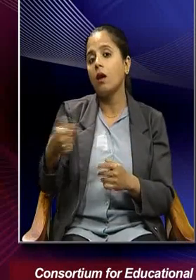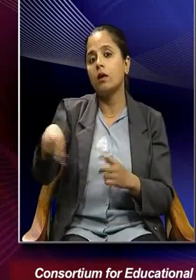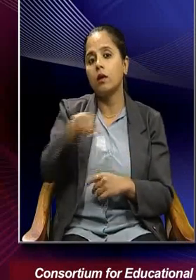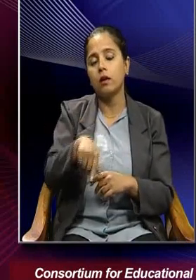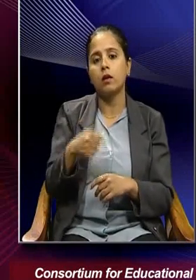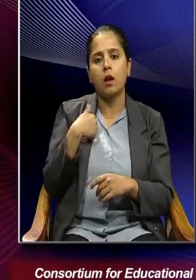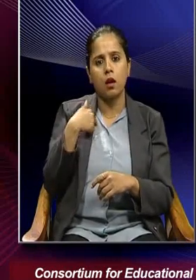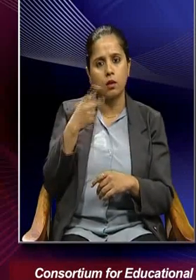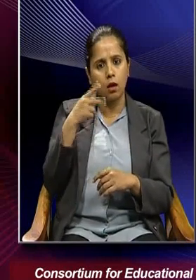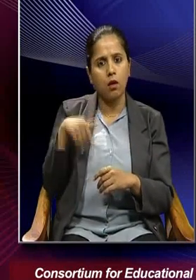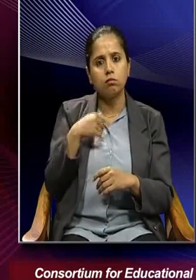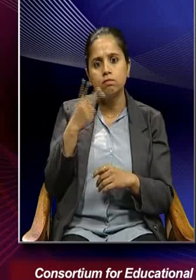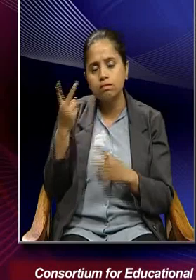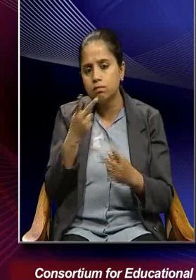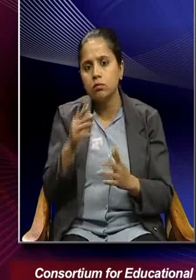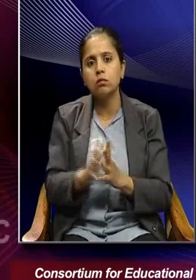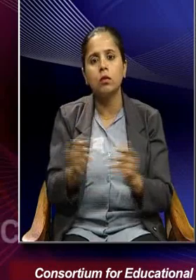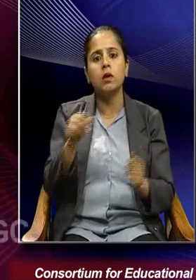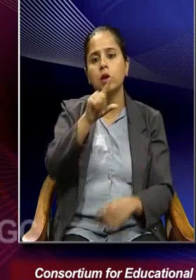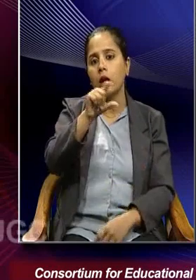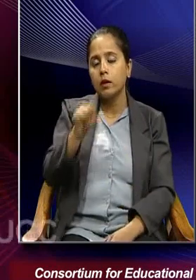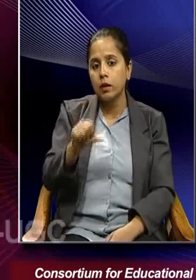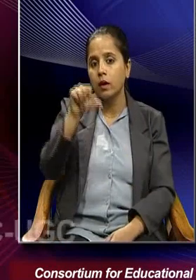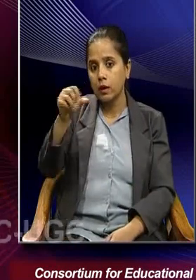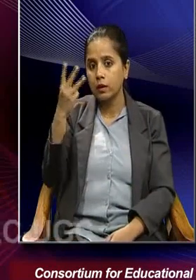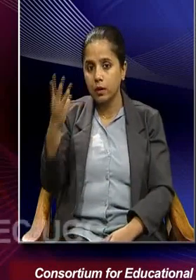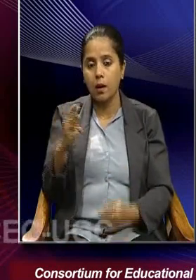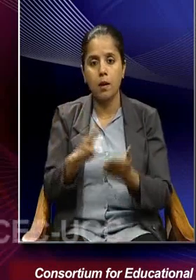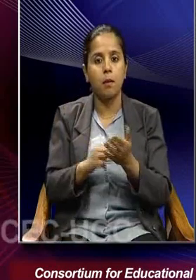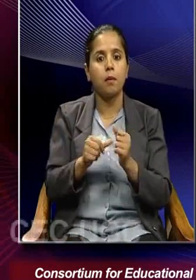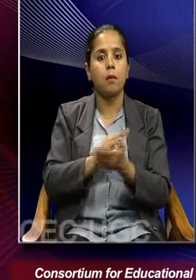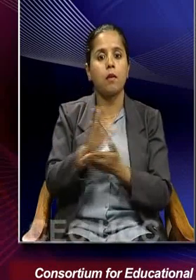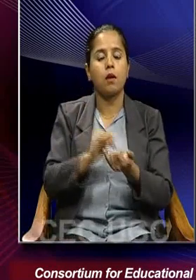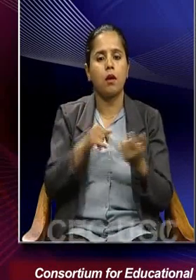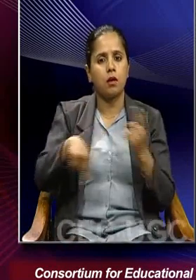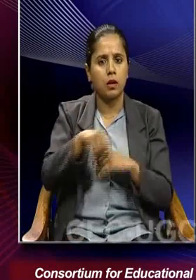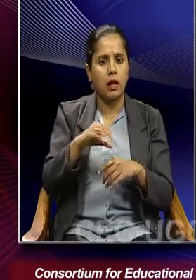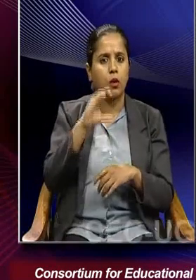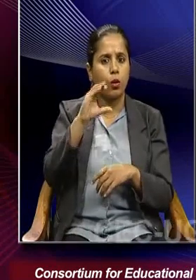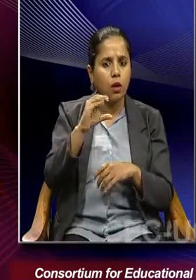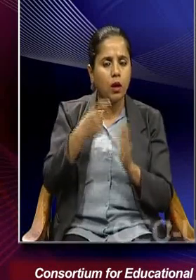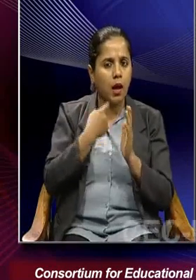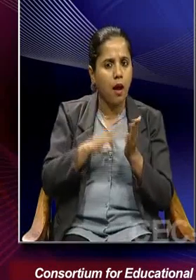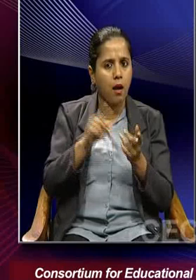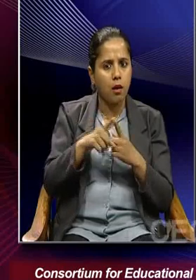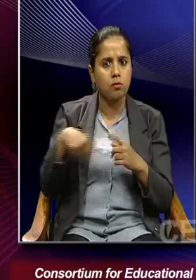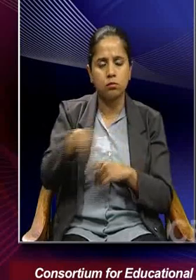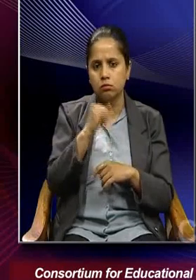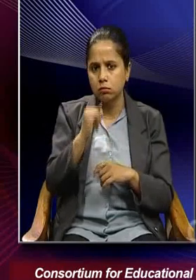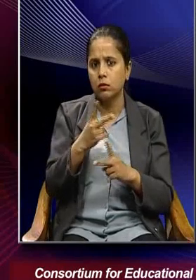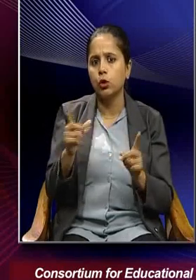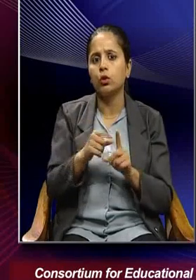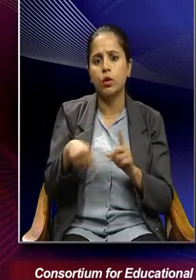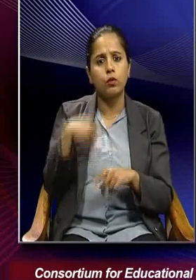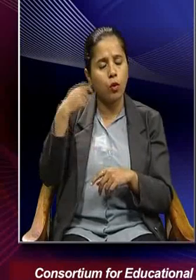Gumrah, which was made in 1993 by Mahesh Bhatt. It was a crime thriller, and in this film we find